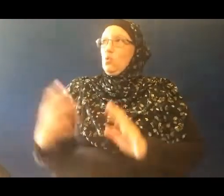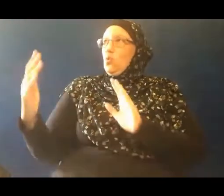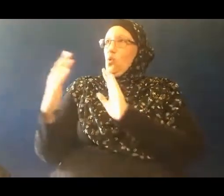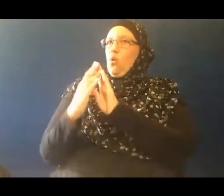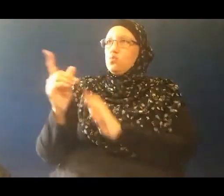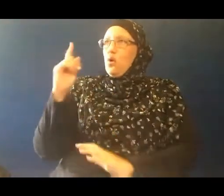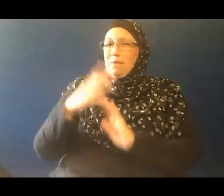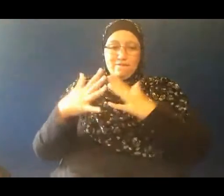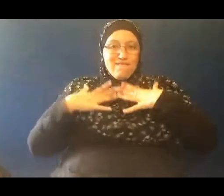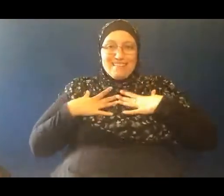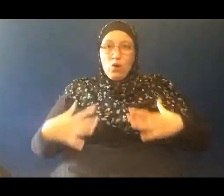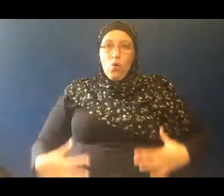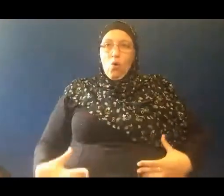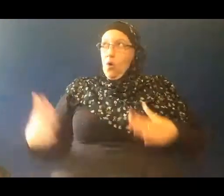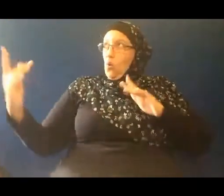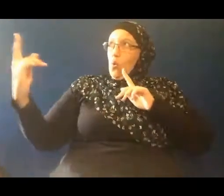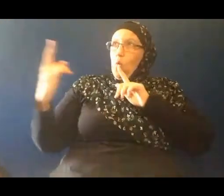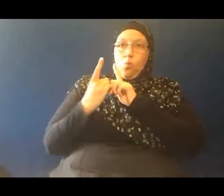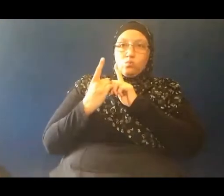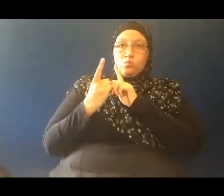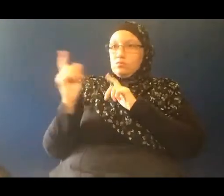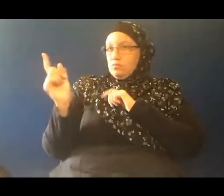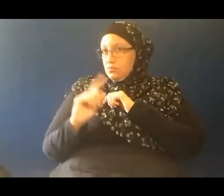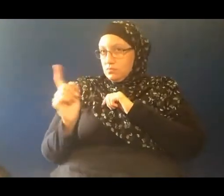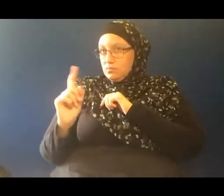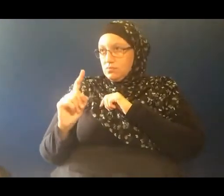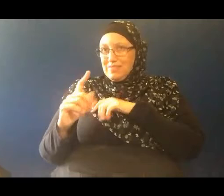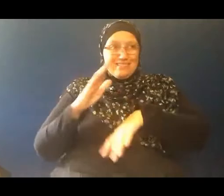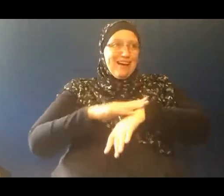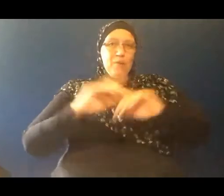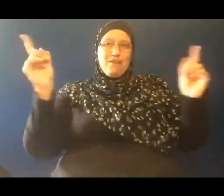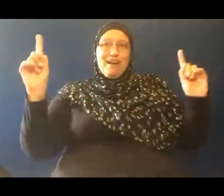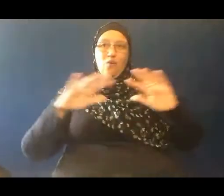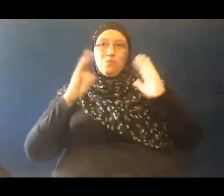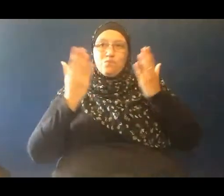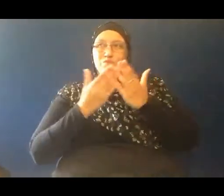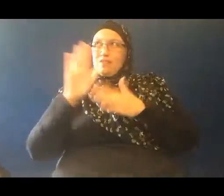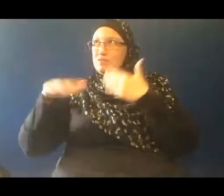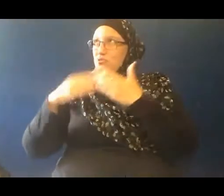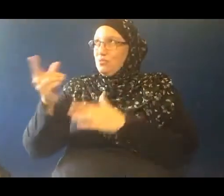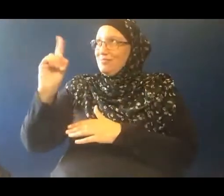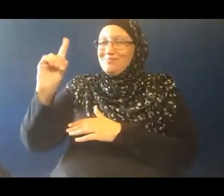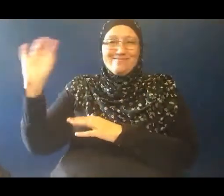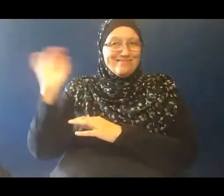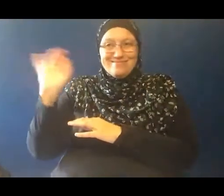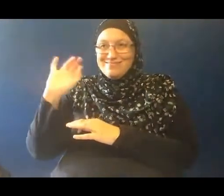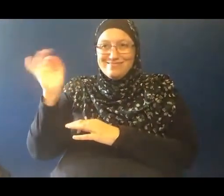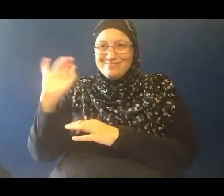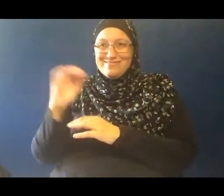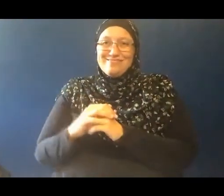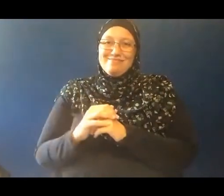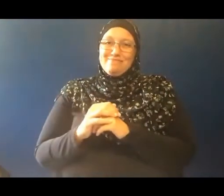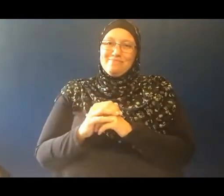about physical distance or physical time, that until you get to that certain calendar year, then you are near to